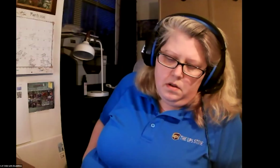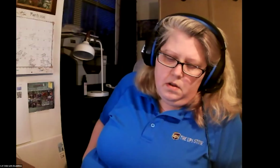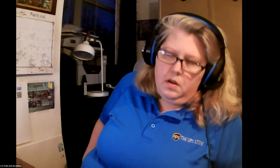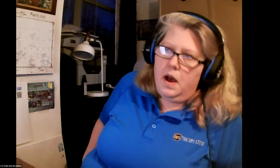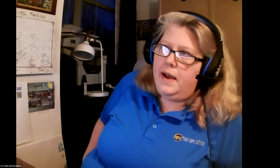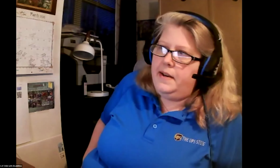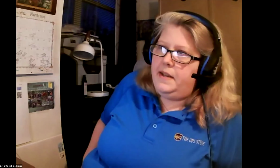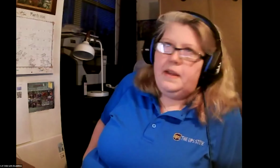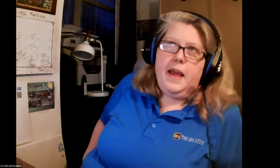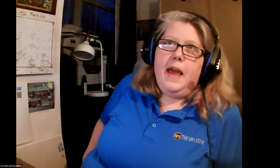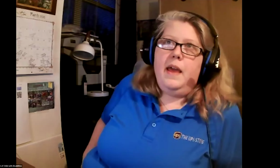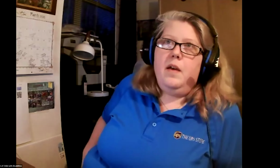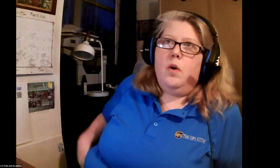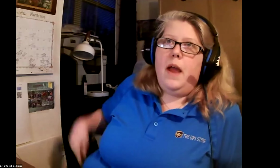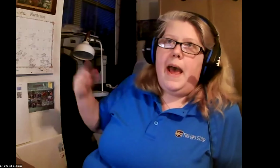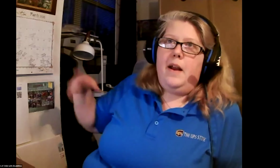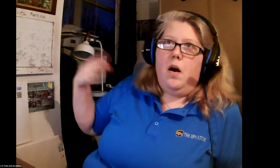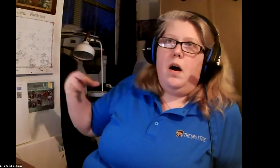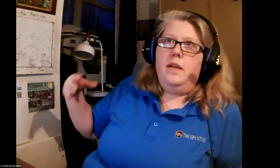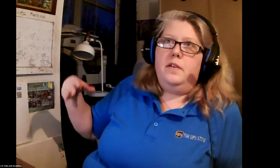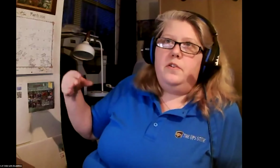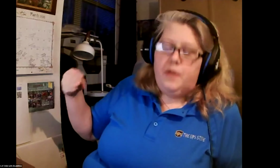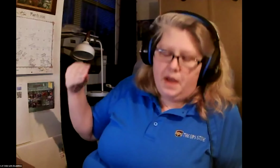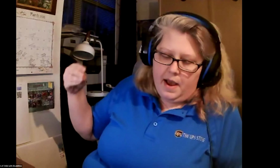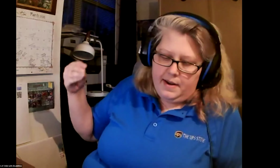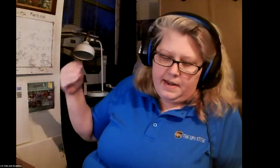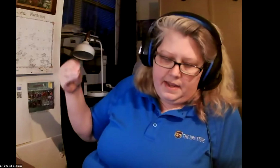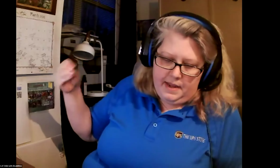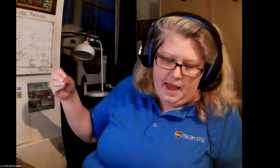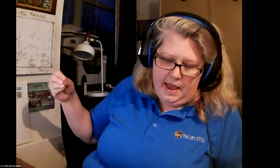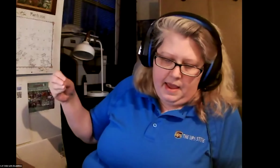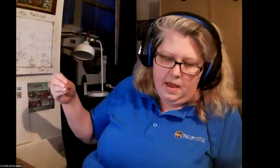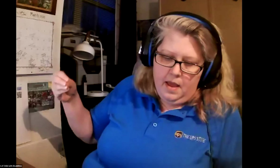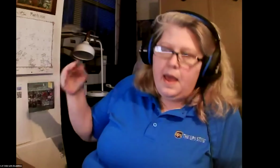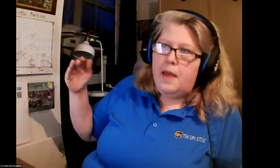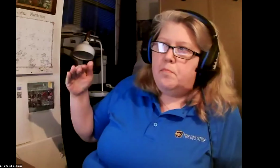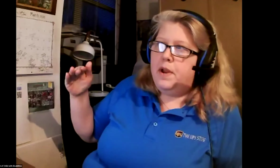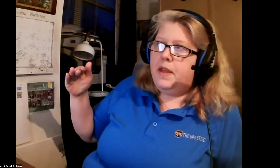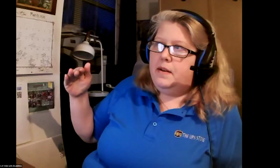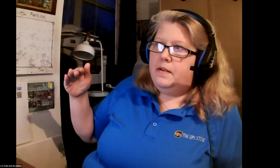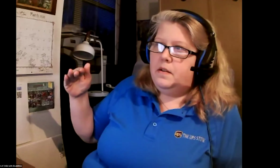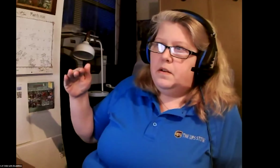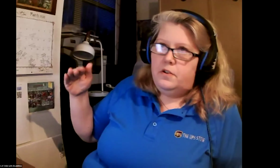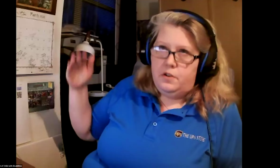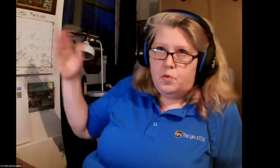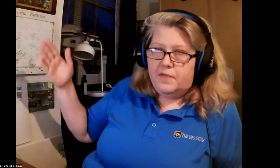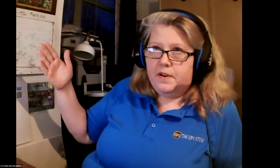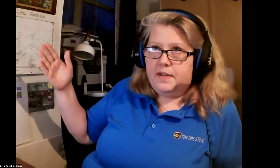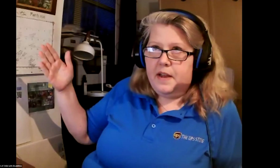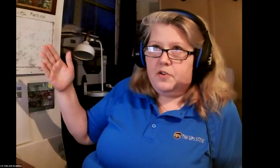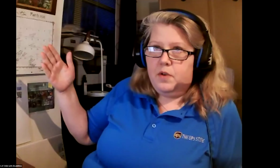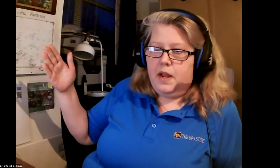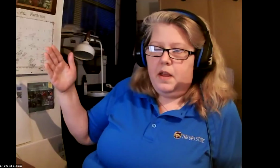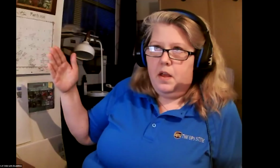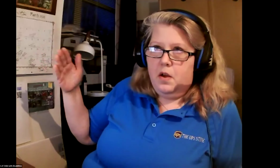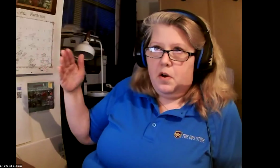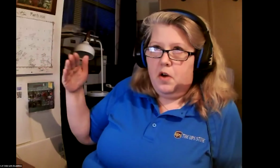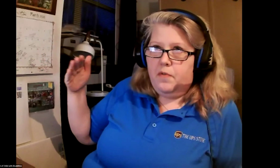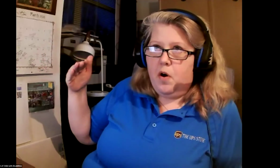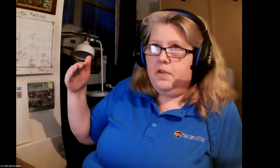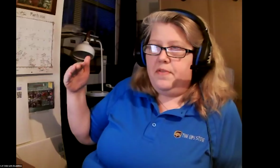own IDEA or add on to the IDEA and bring it to the 21st